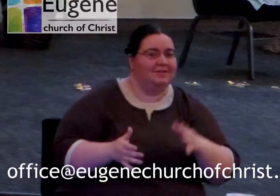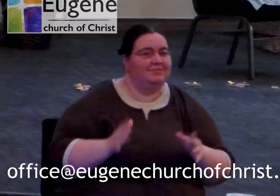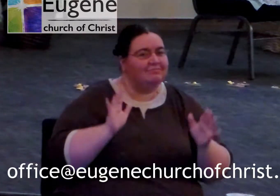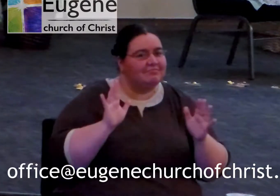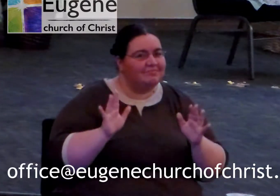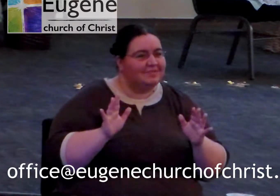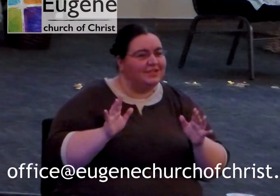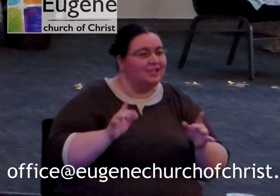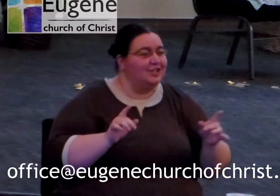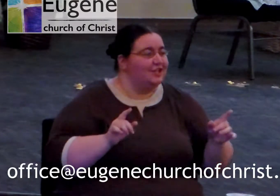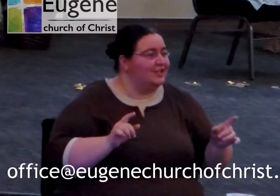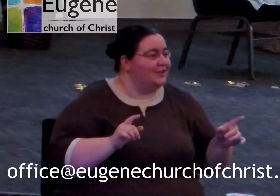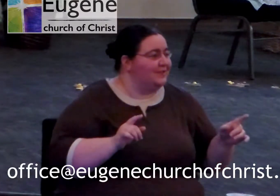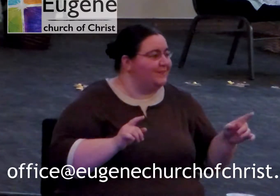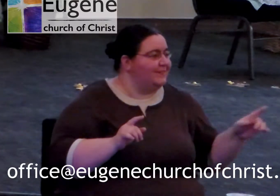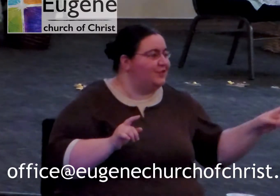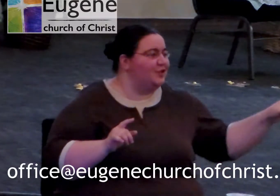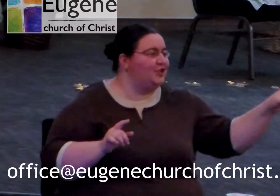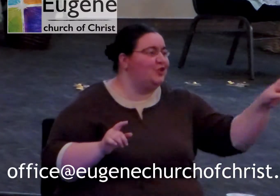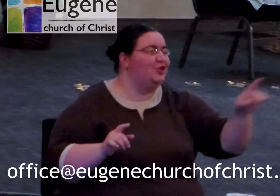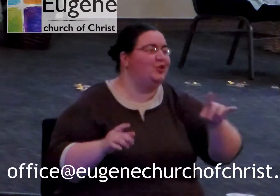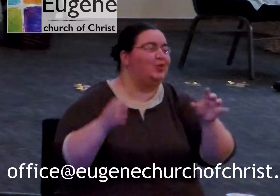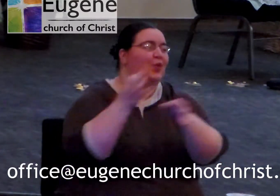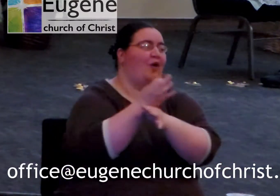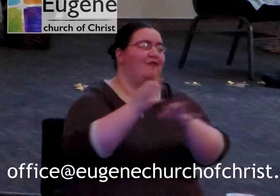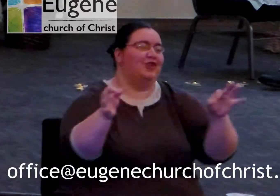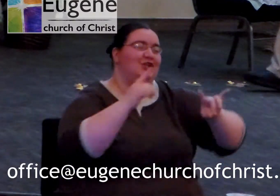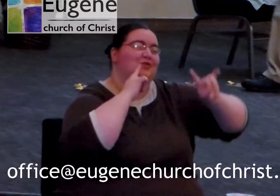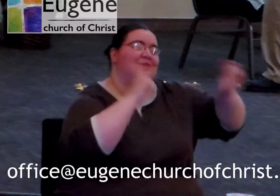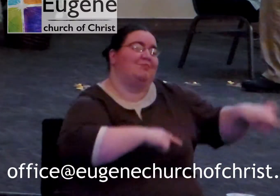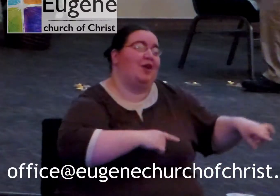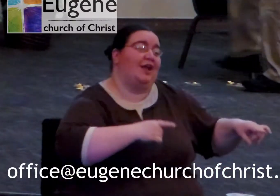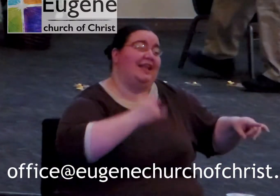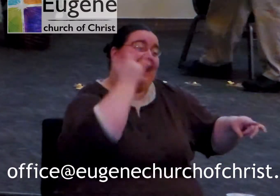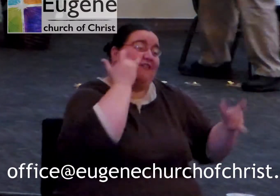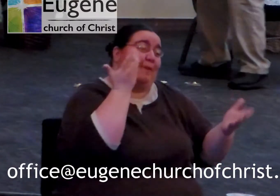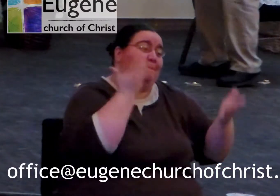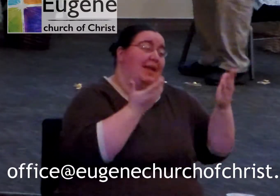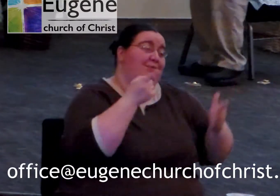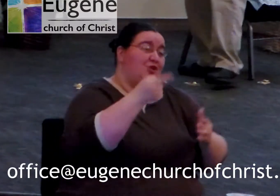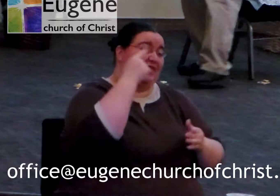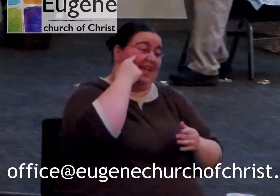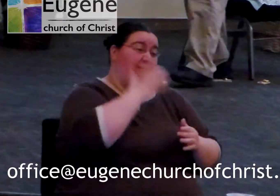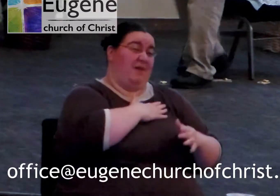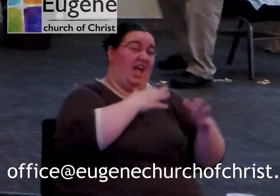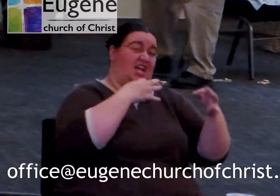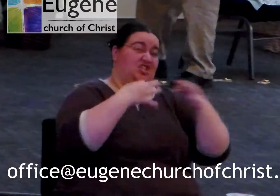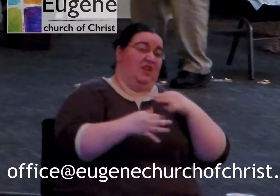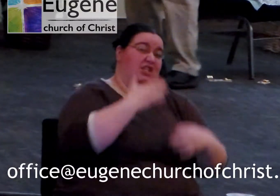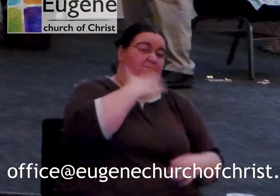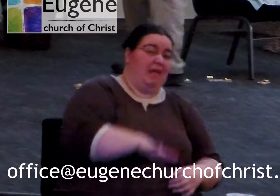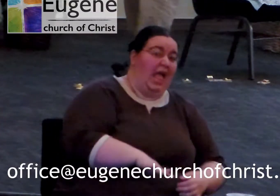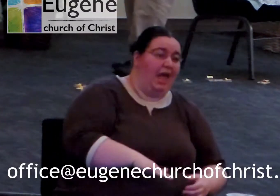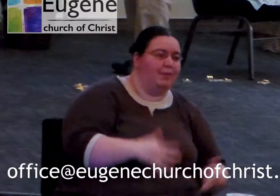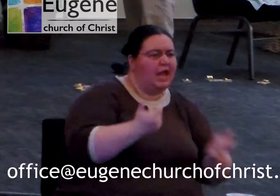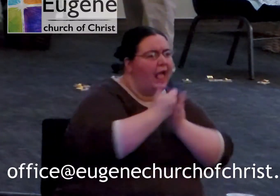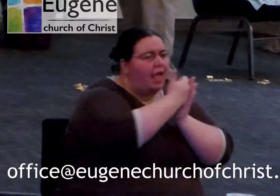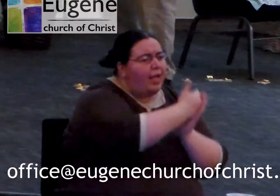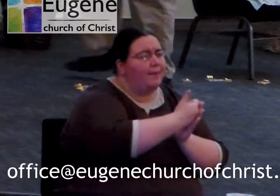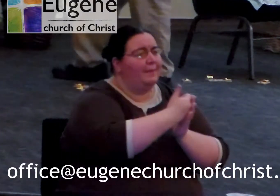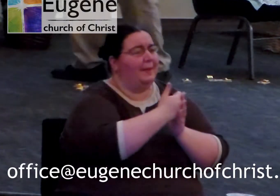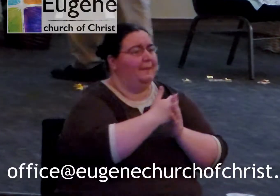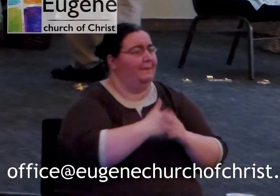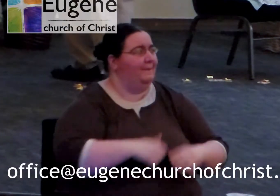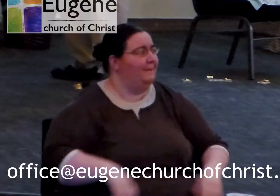to respond if you think that he might be in trouble or whatever, but just to kind of help him and direct him, okay? It's going to be real easy. Right,